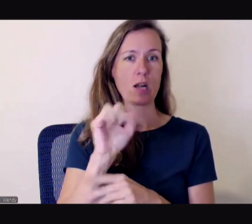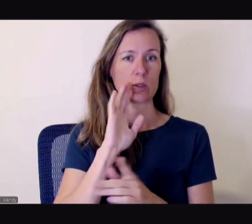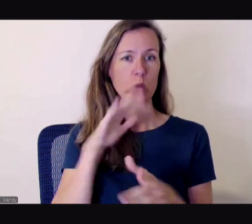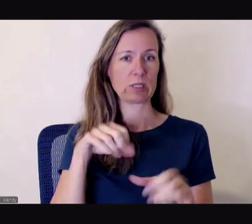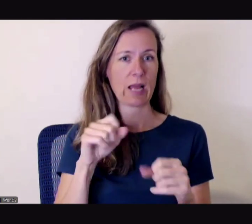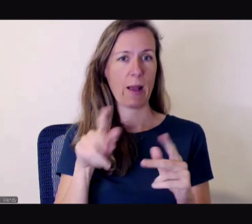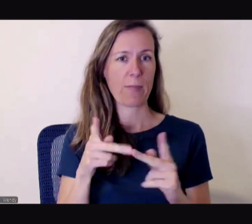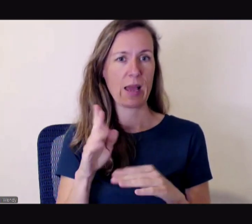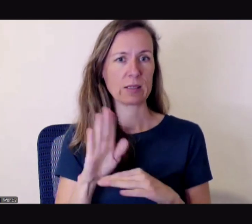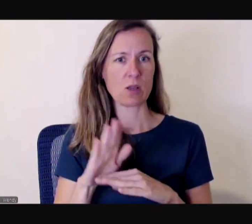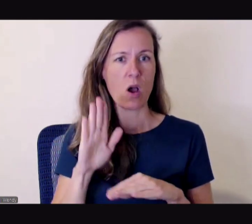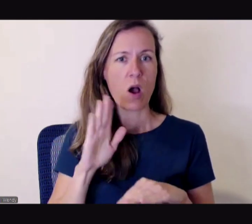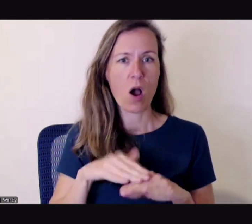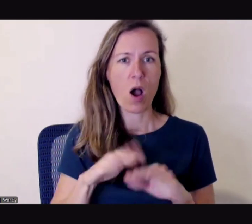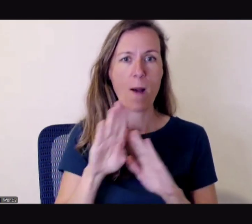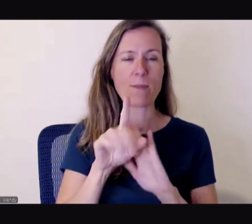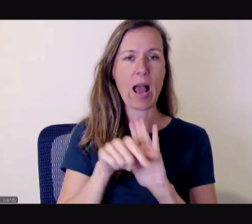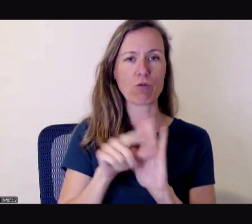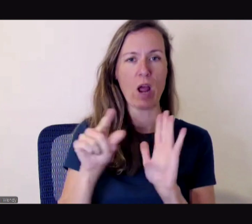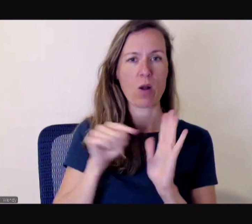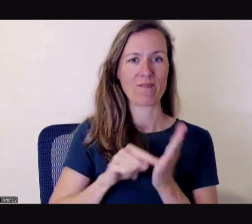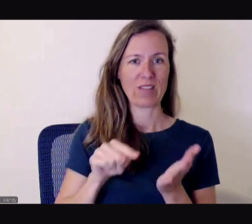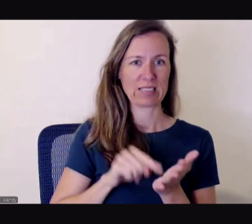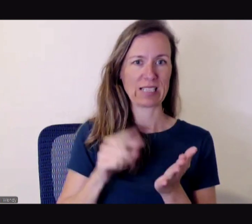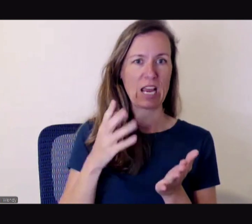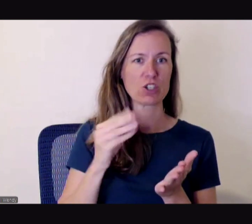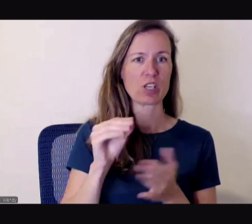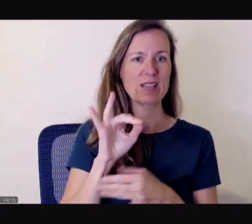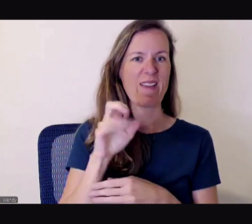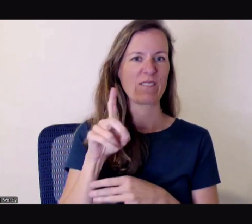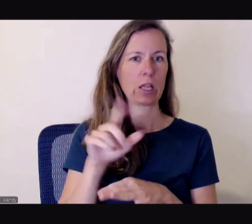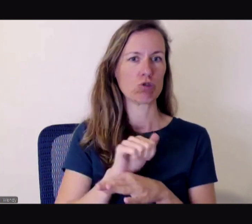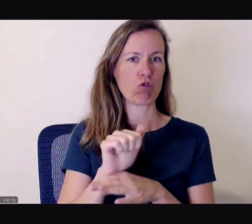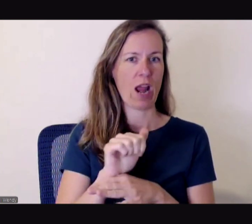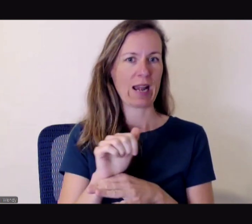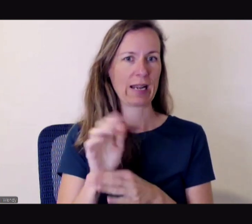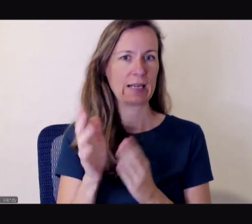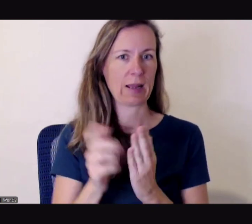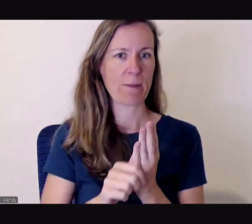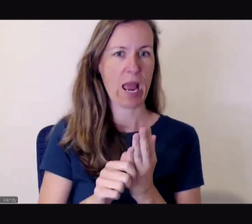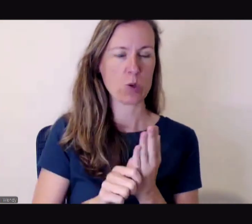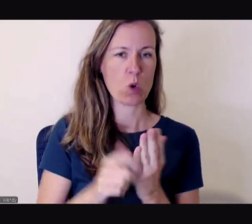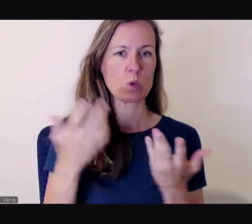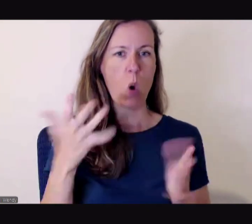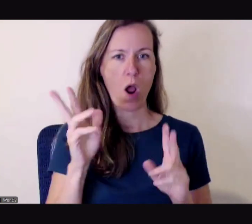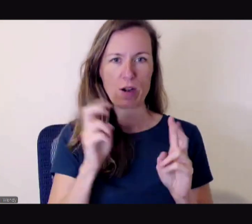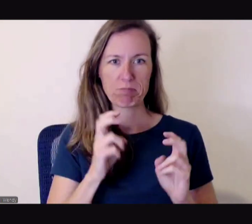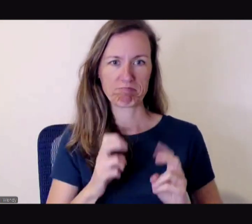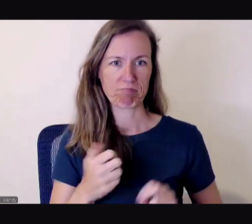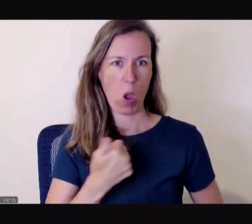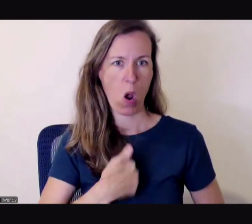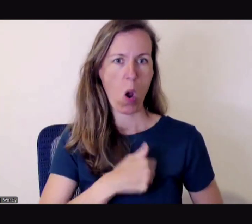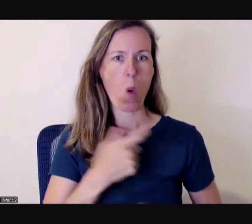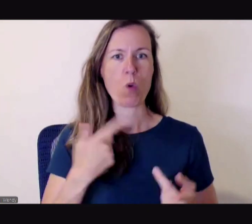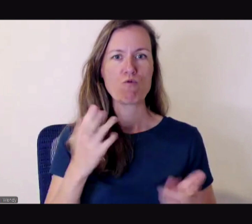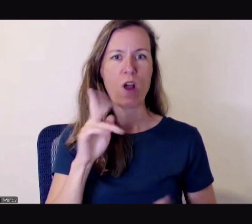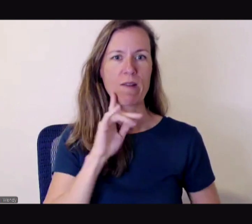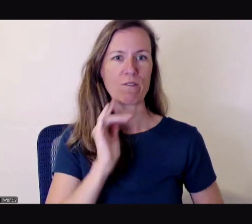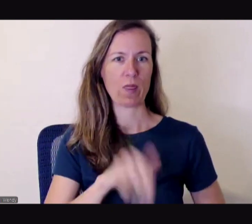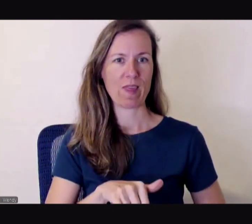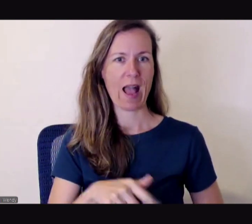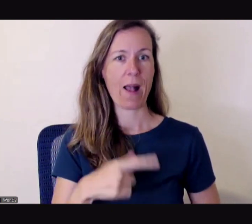Sergeant Blount all attended FBI Leads earlier this week, which is a law enforcement executive development